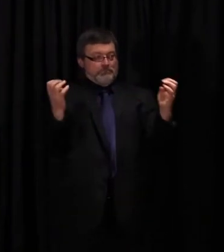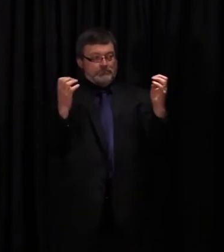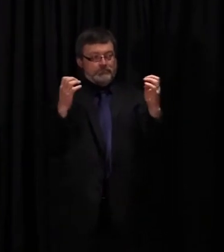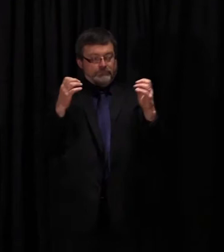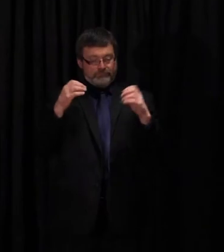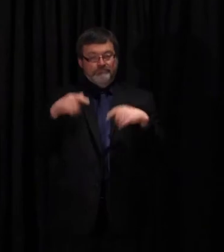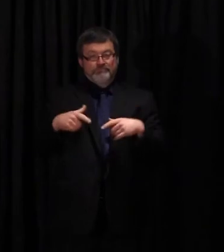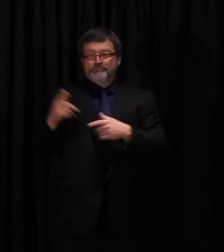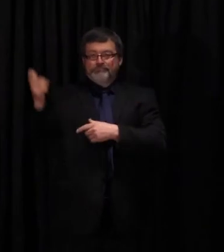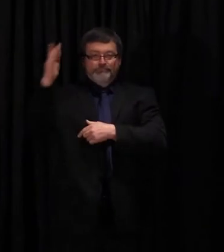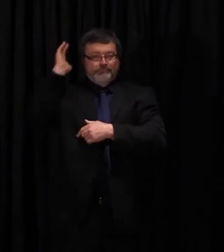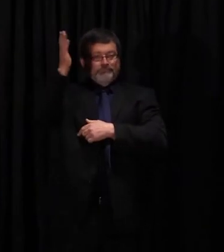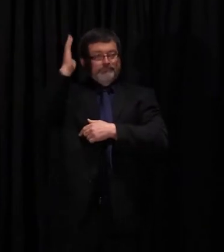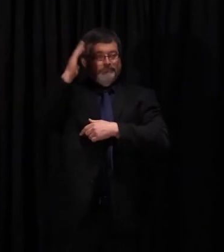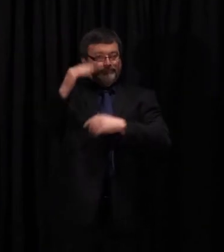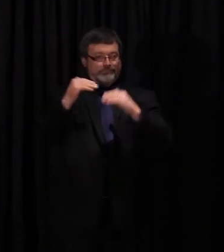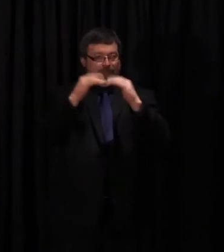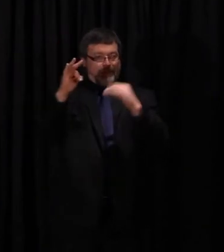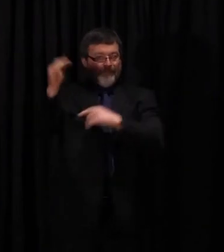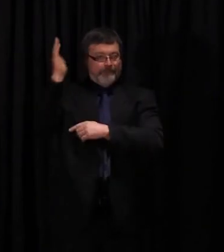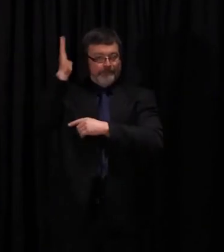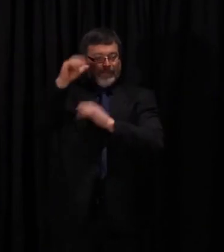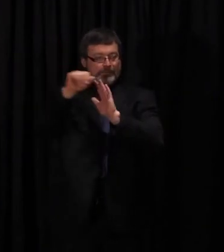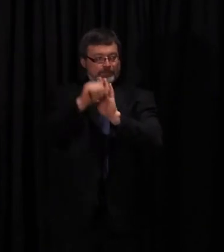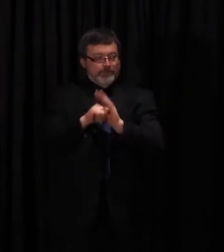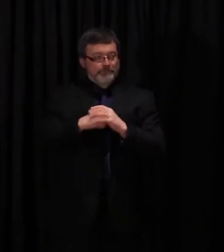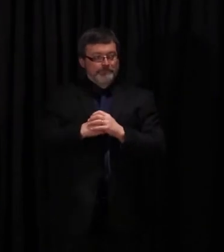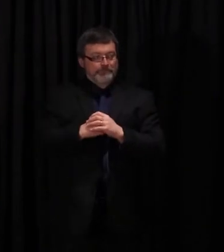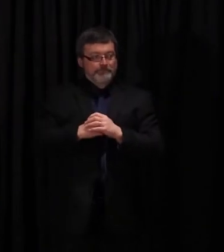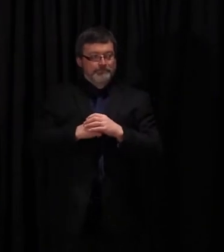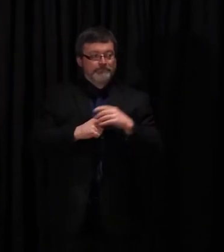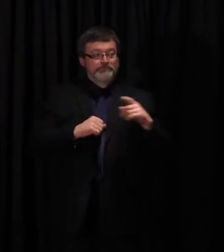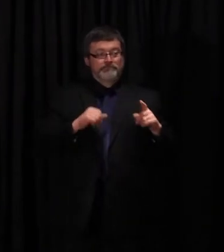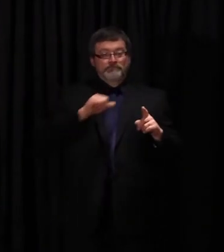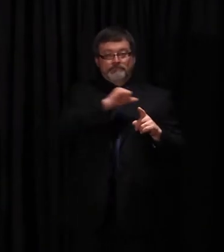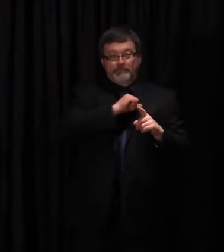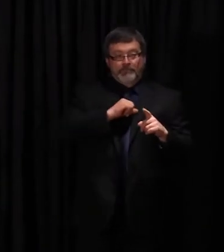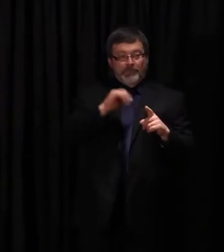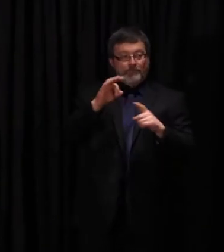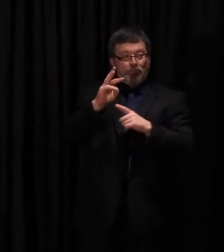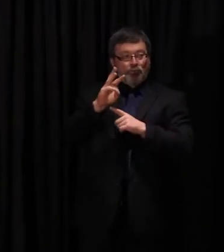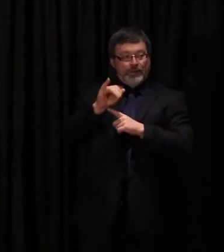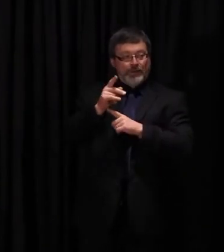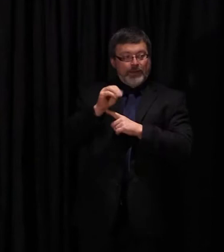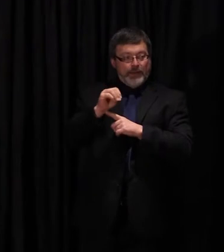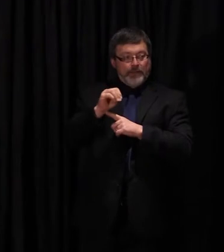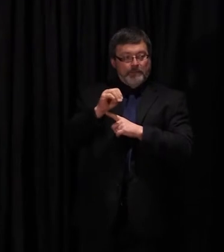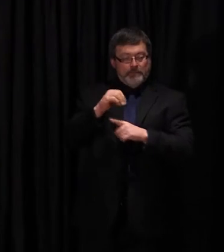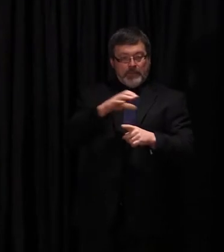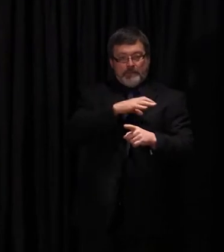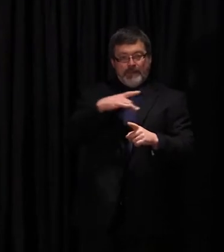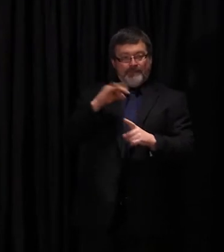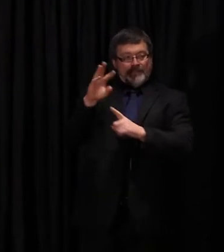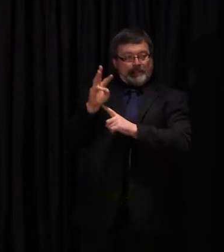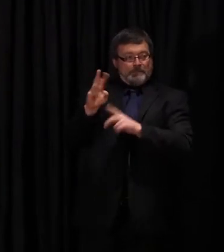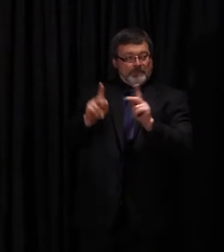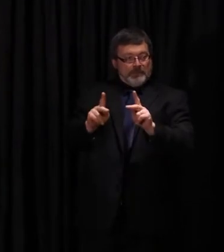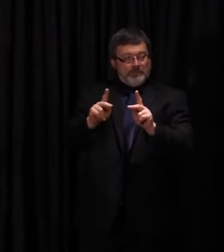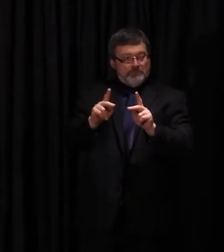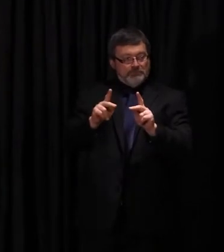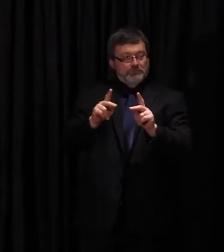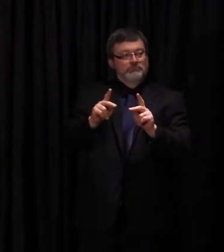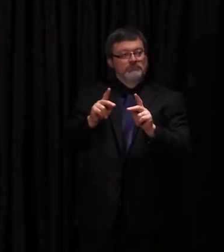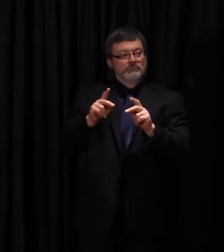of the state message. The senator from Windham has moved that a committee of six be appointed to assemble and